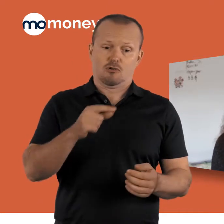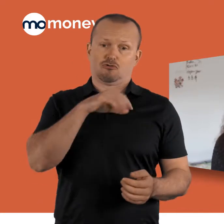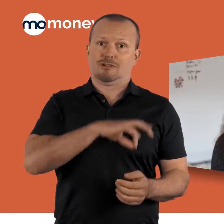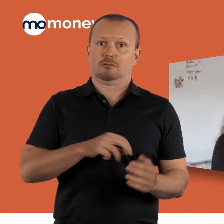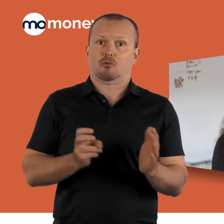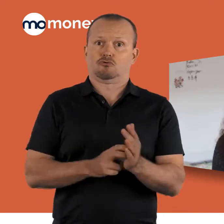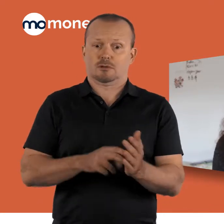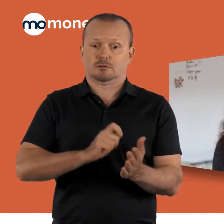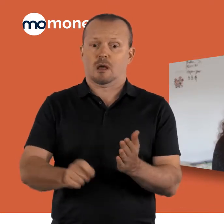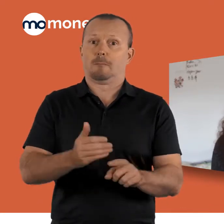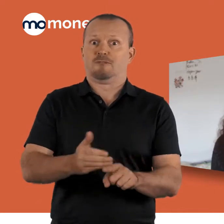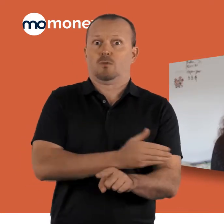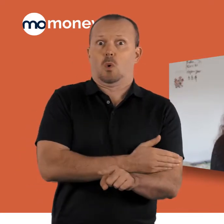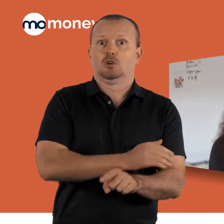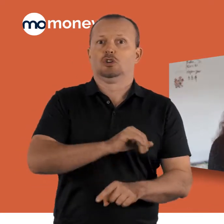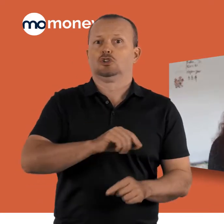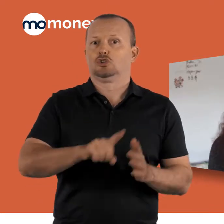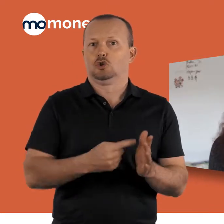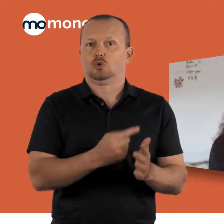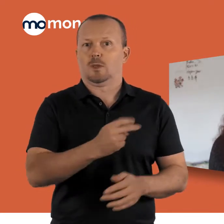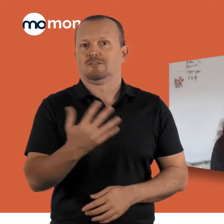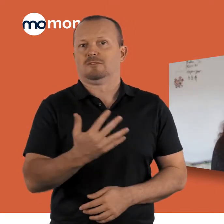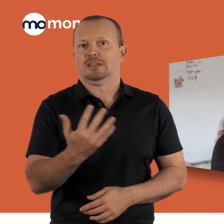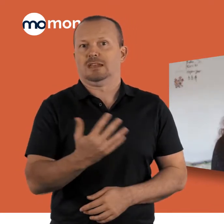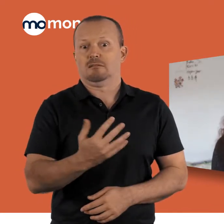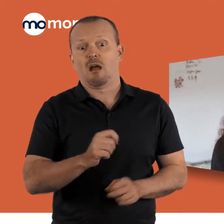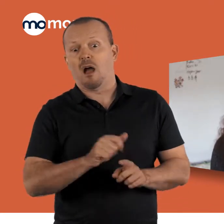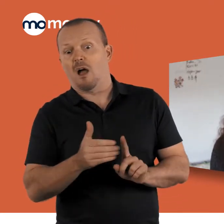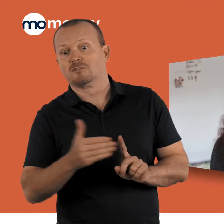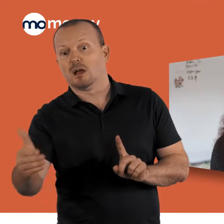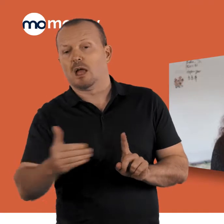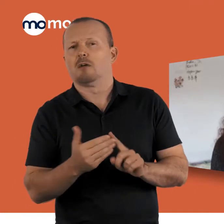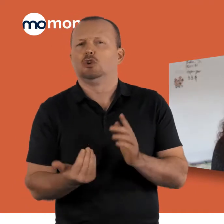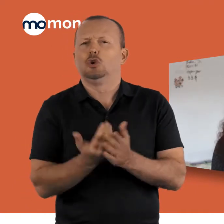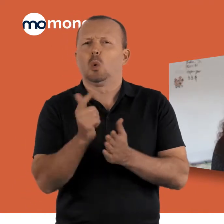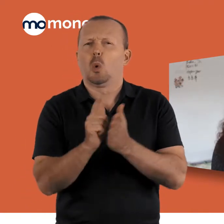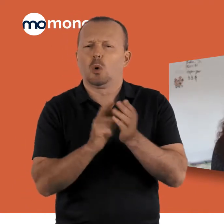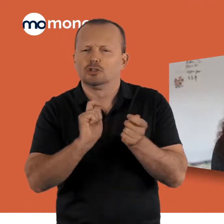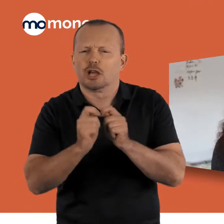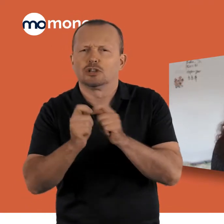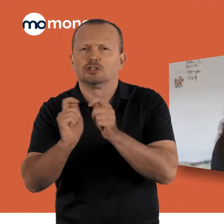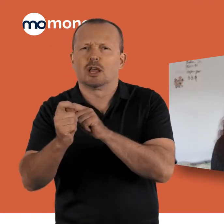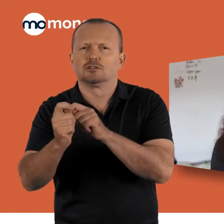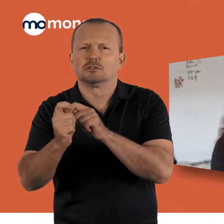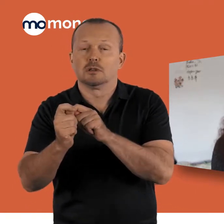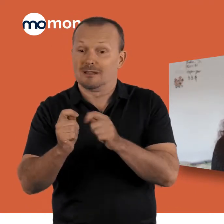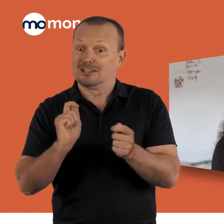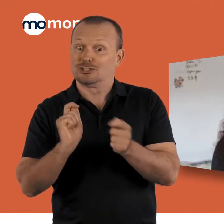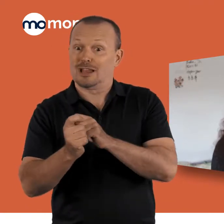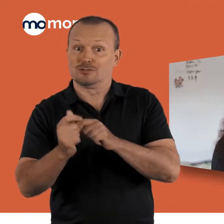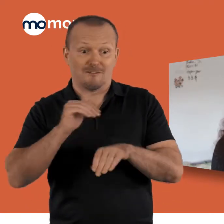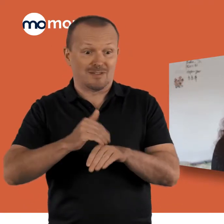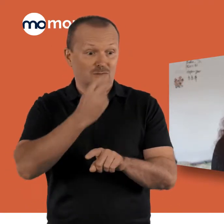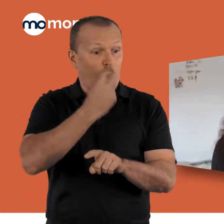before June 2015, you might be surprised to learn that some changes have been made to credit contracts. It won't affect the contract that you've